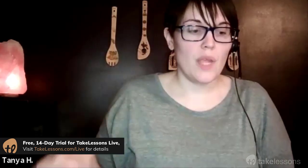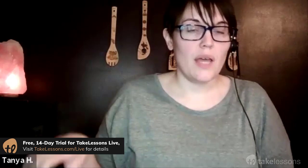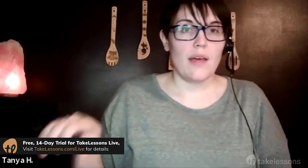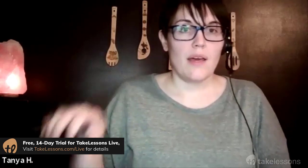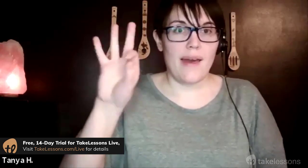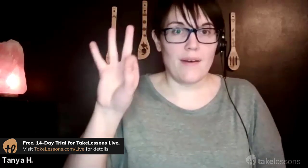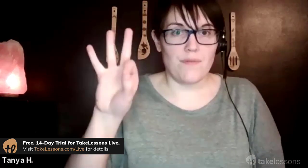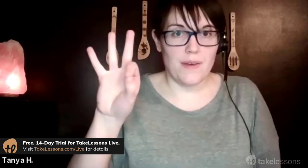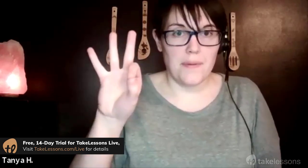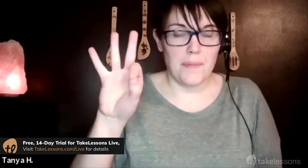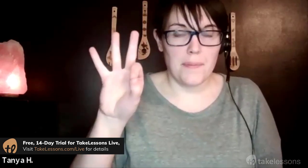F,